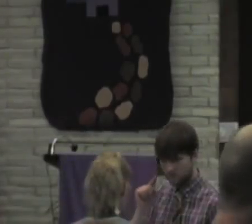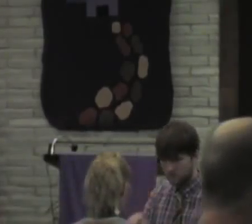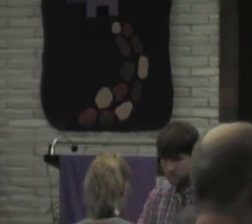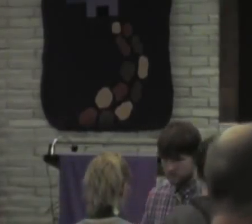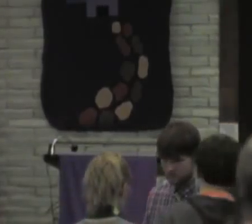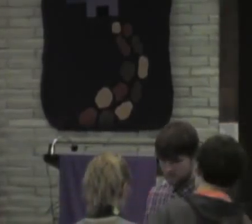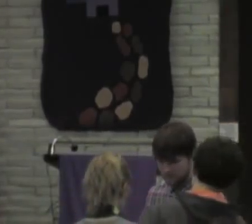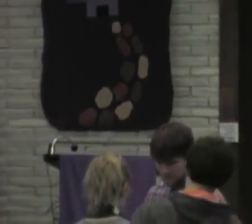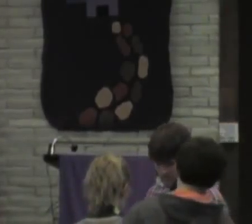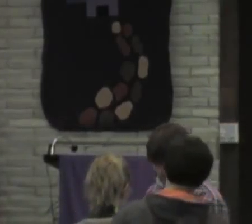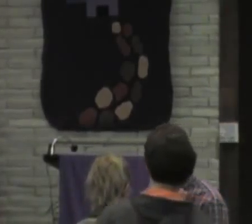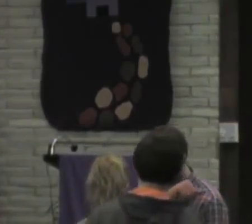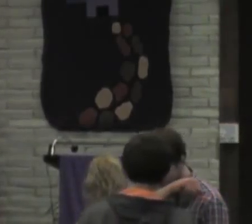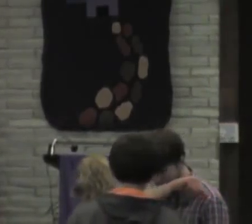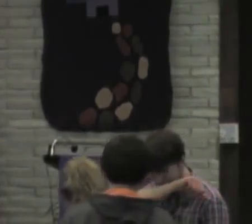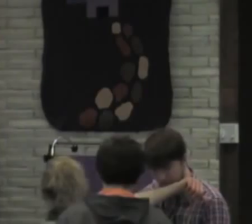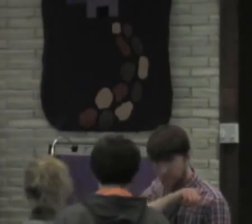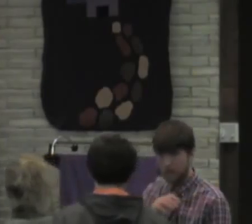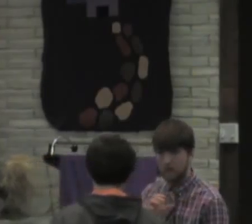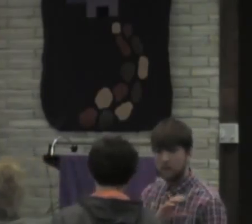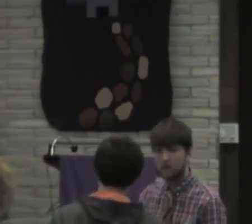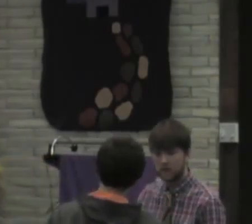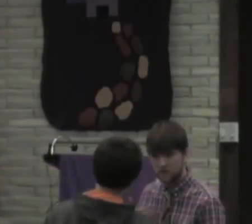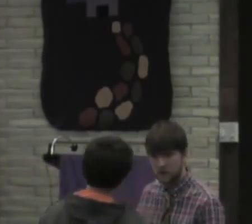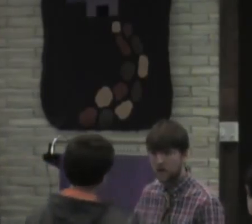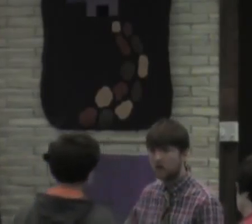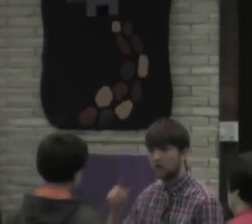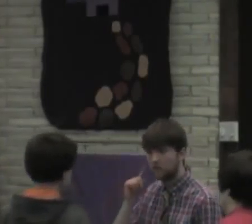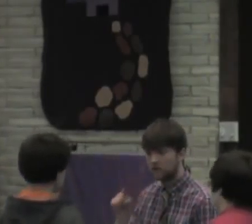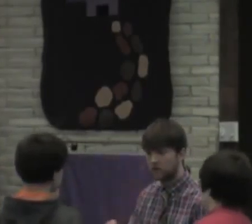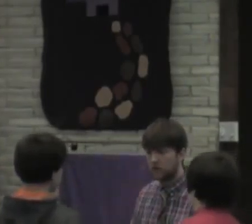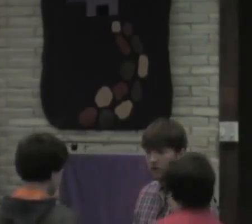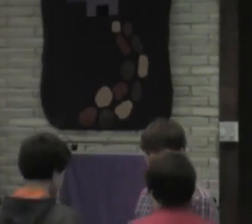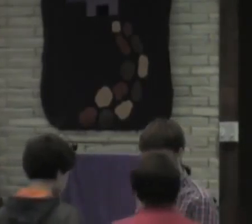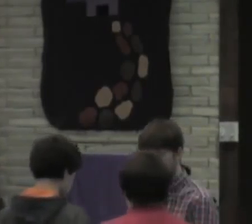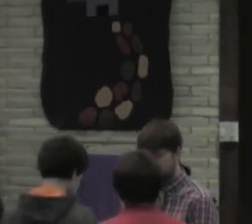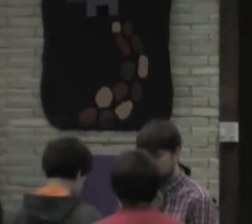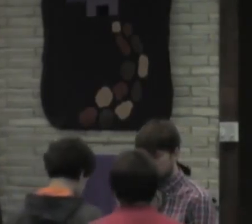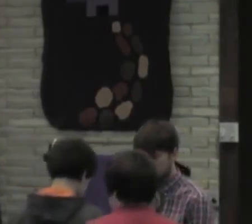Into red fields, a wildflower.